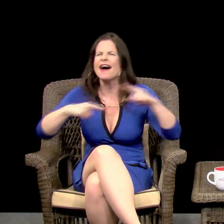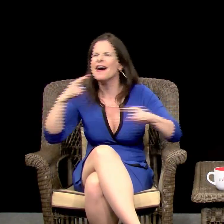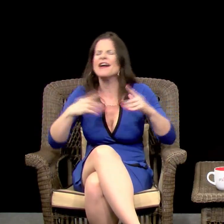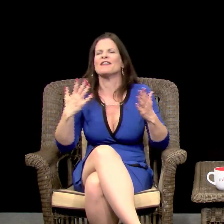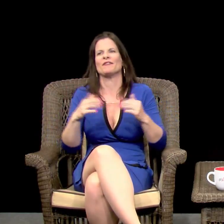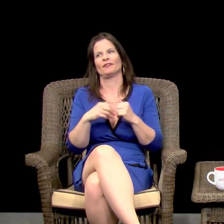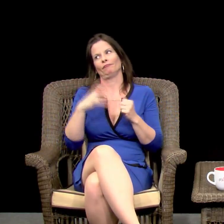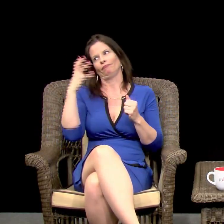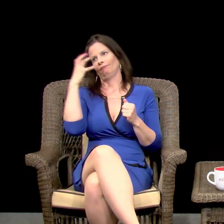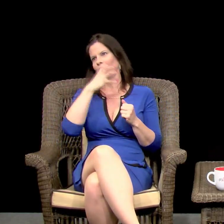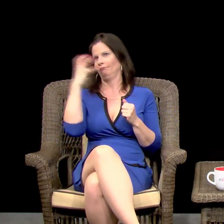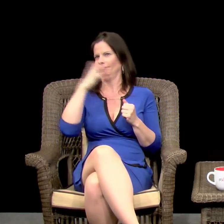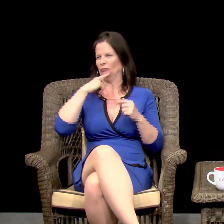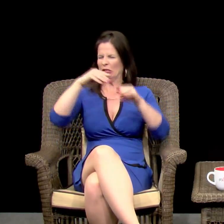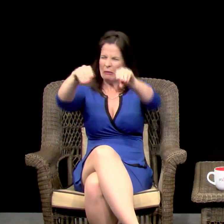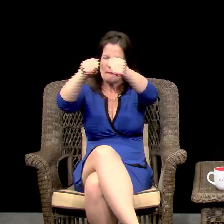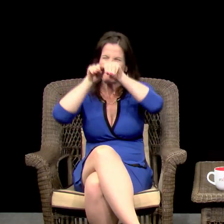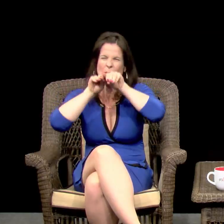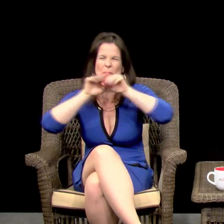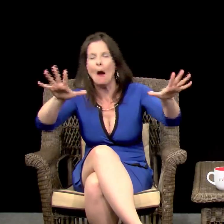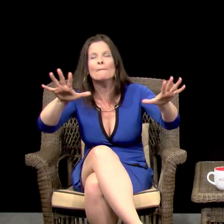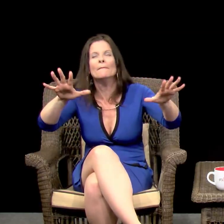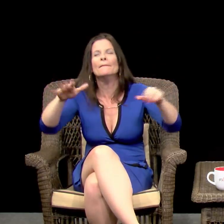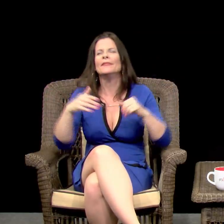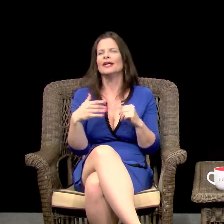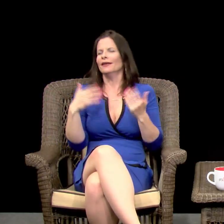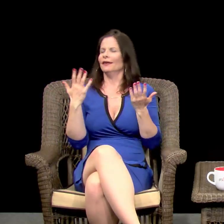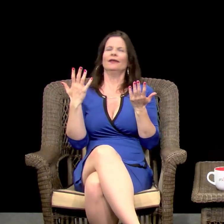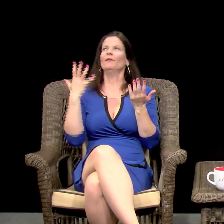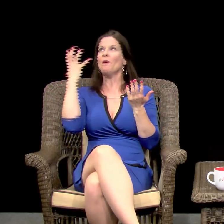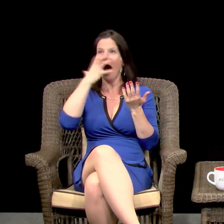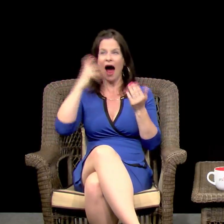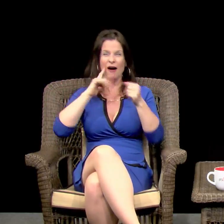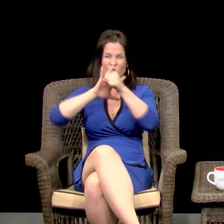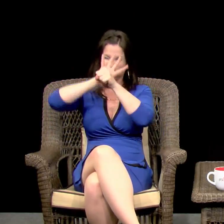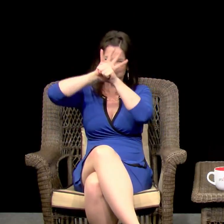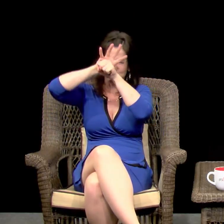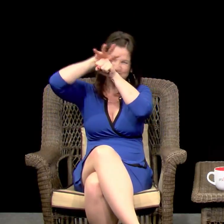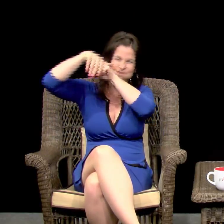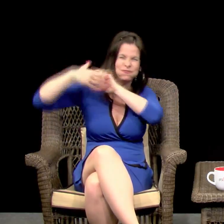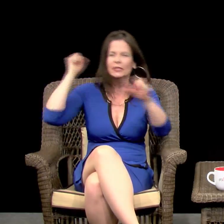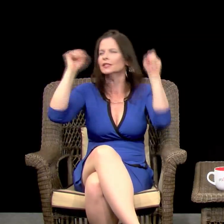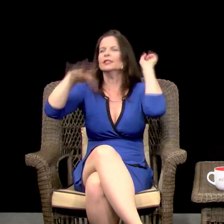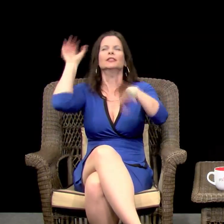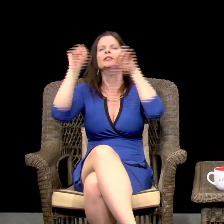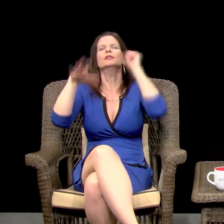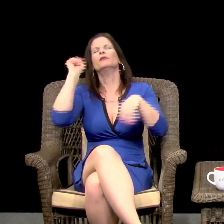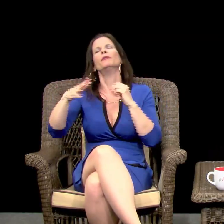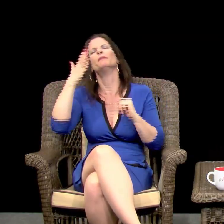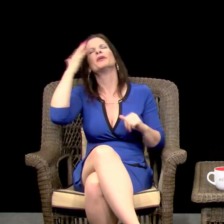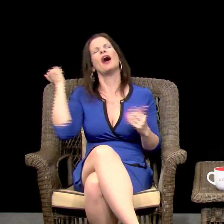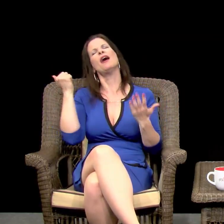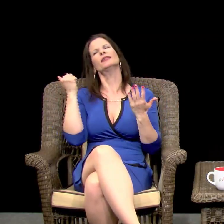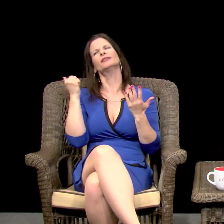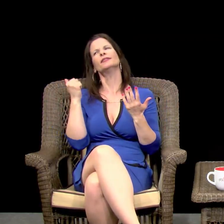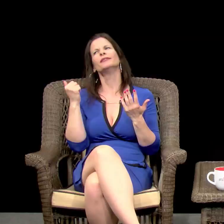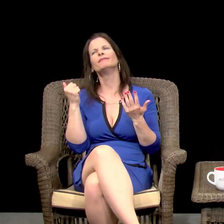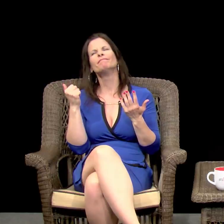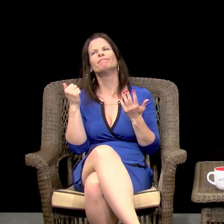Sign. This is an amazing campaign that has just circled the globe with so many people